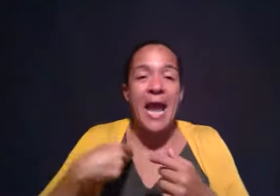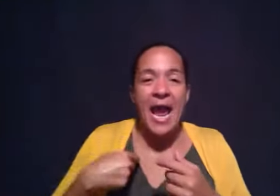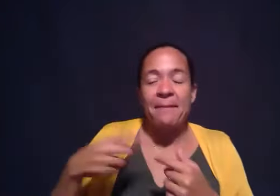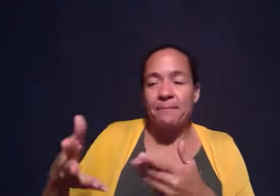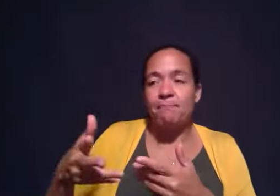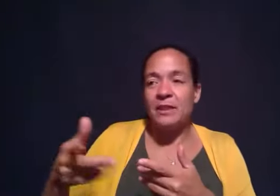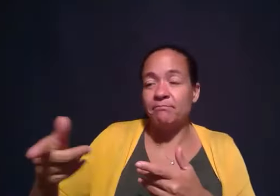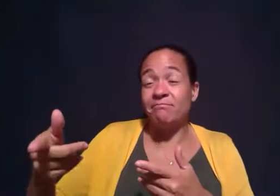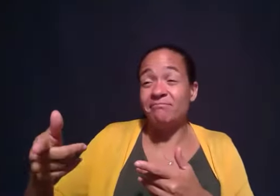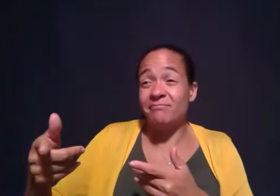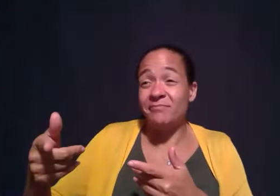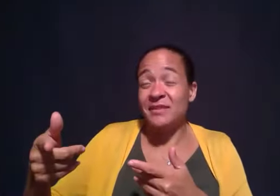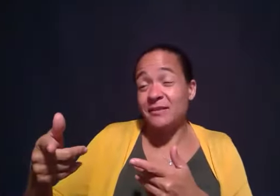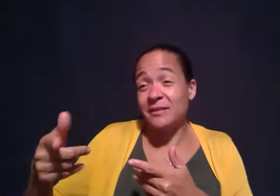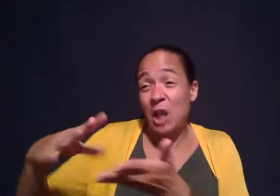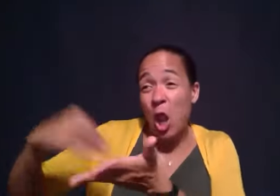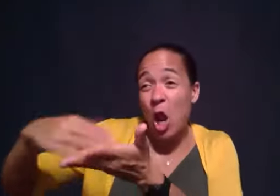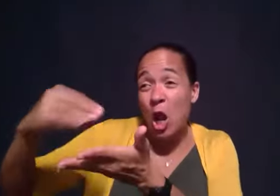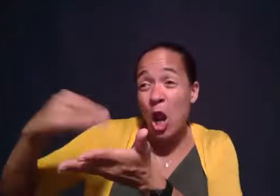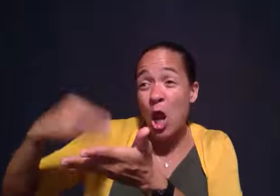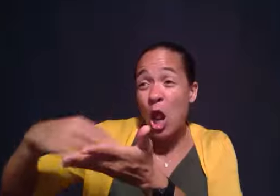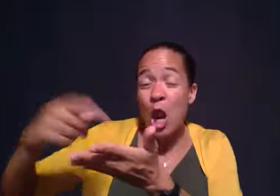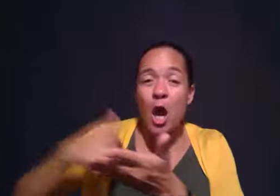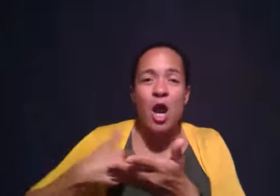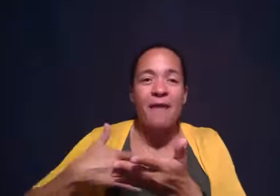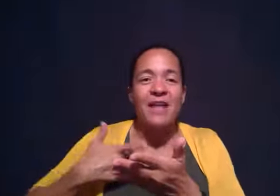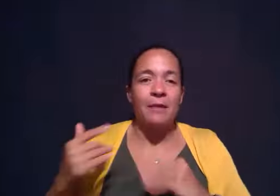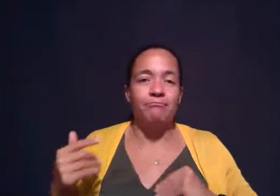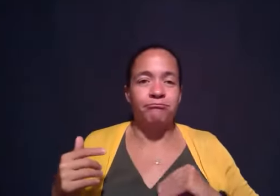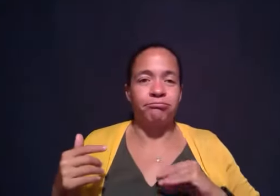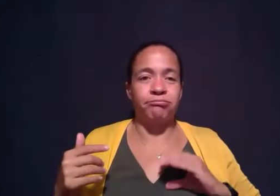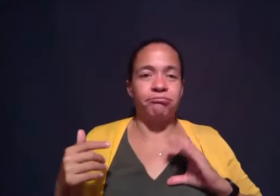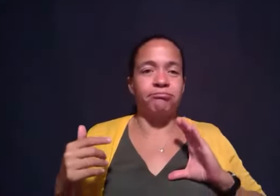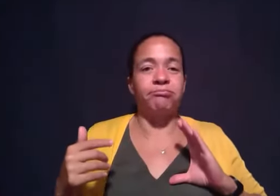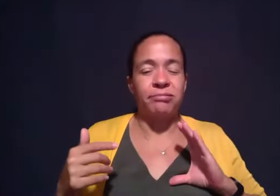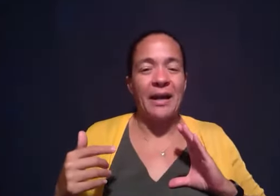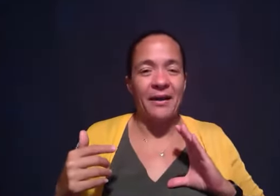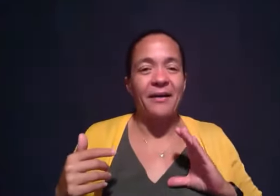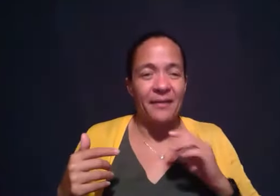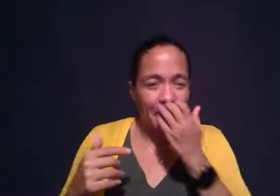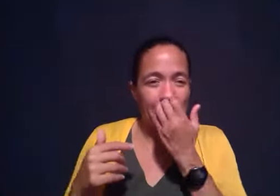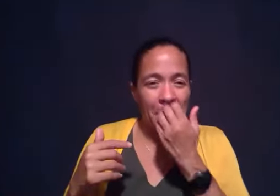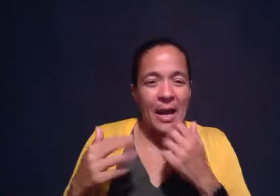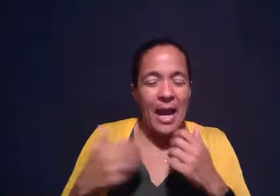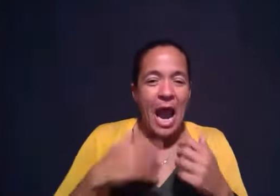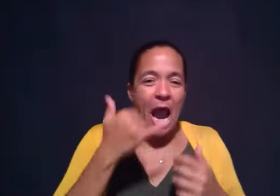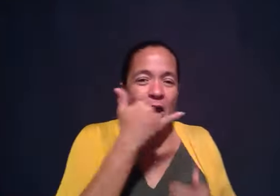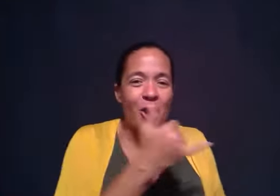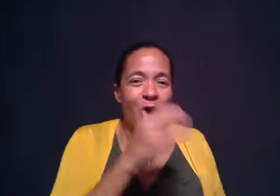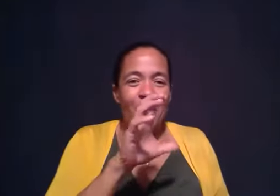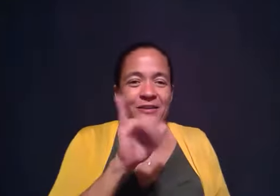it seriously, and I said the 3rd step prayer, and I called Cindy M and said, I need you to be my sponsor. And I left the